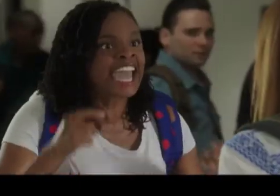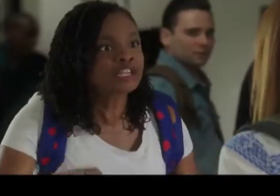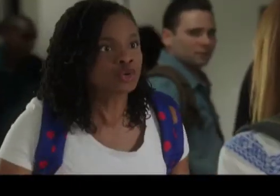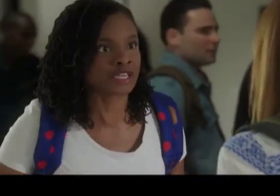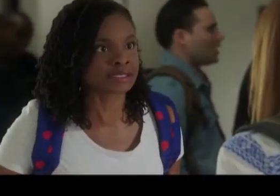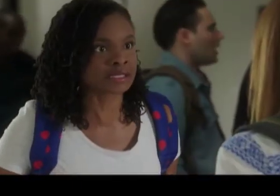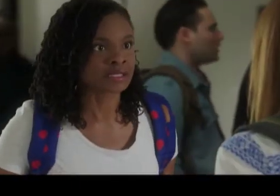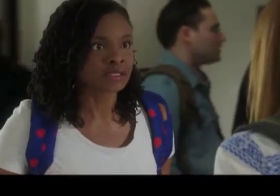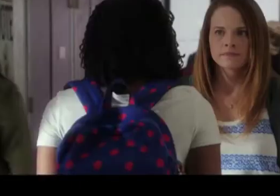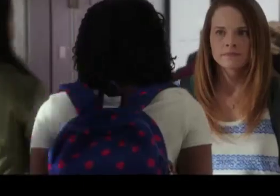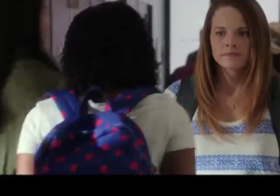handle this.